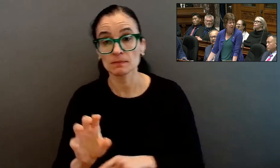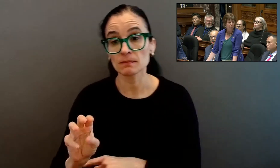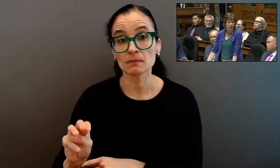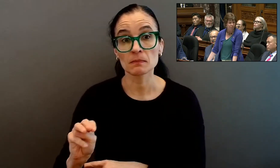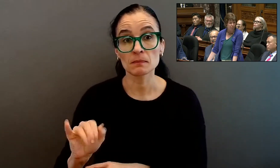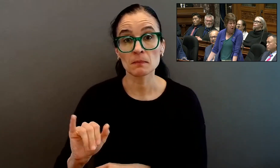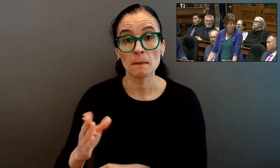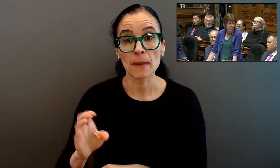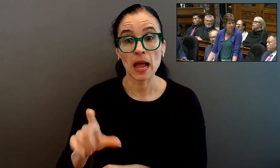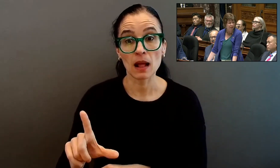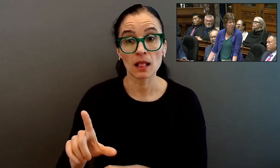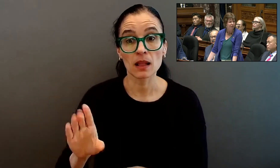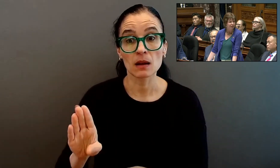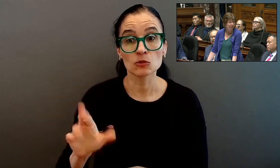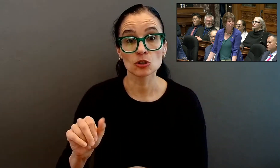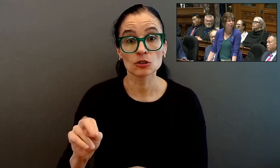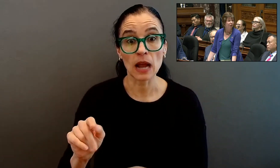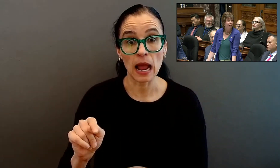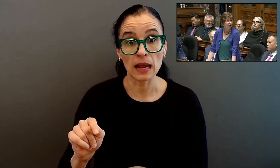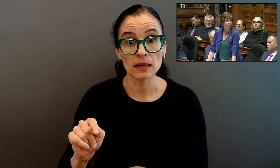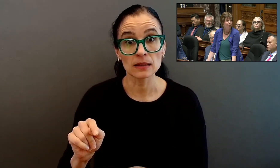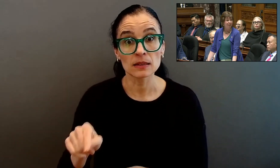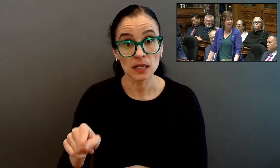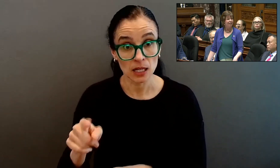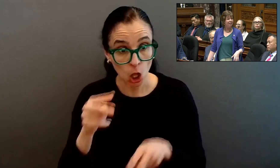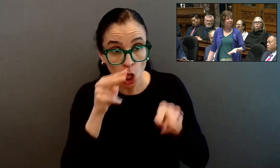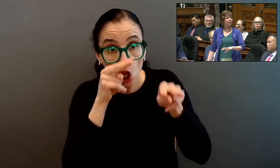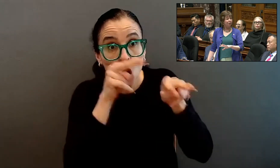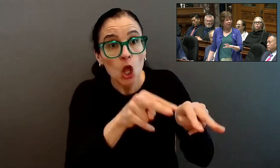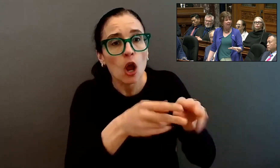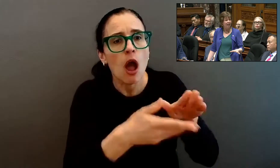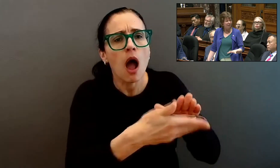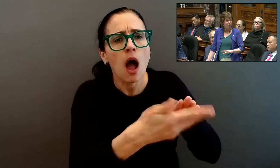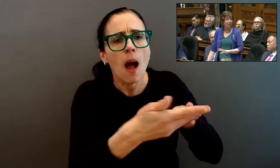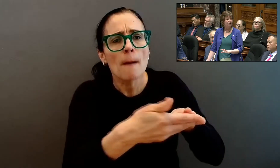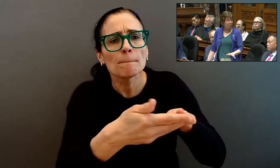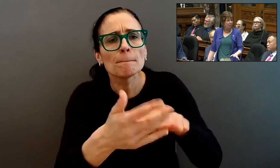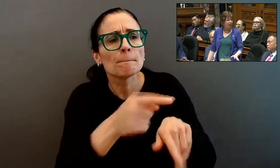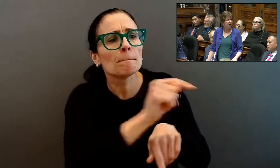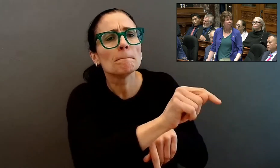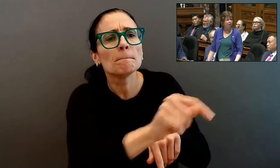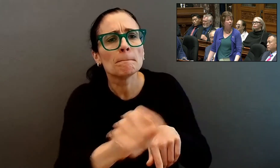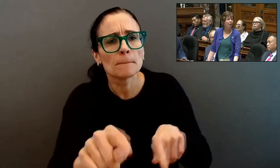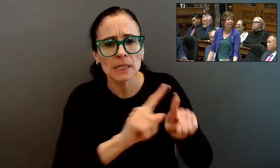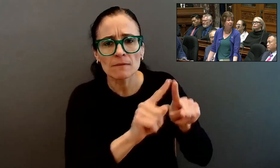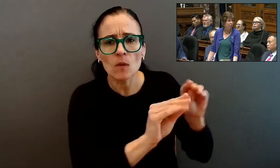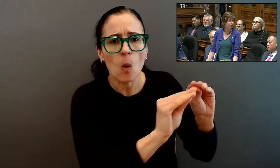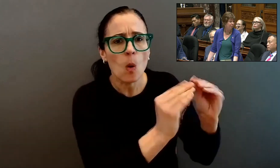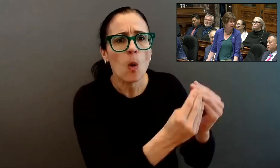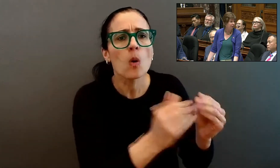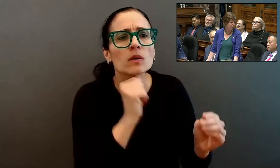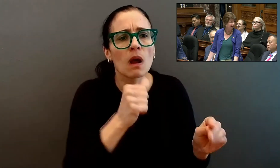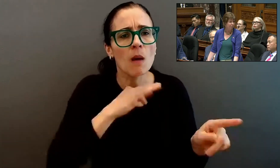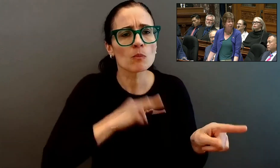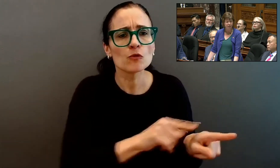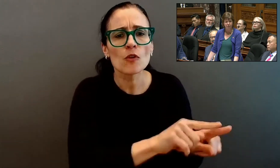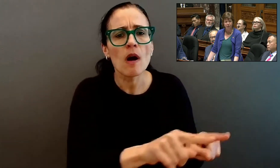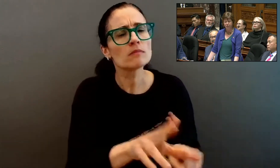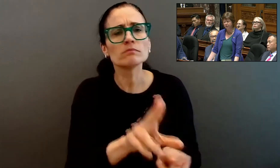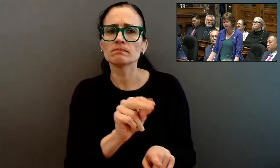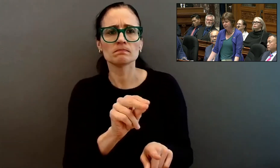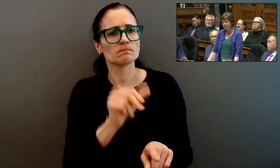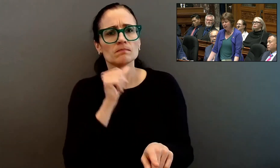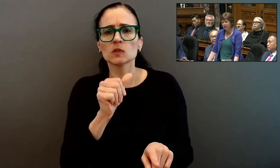of not-for-profits. But he is looking at systemic patterns and ways that we can better, as a government,